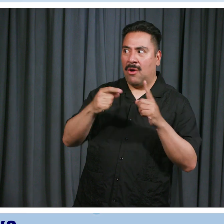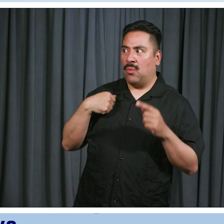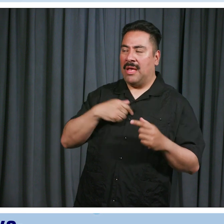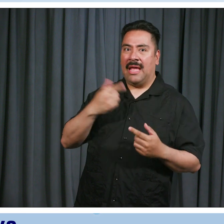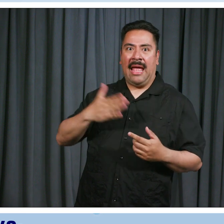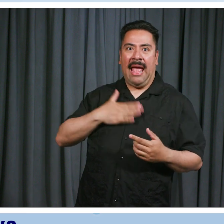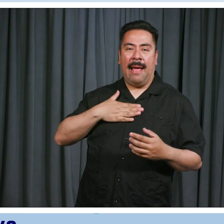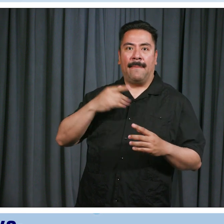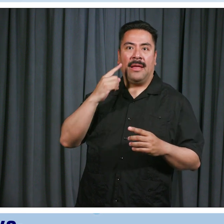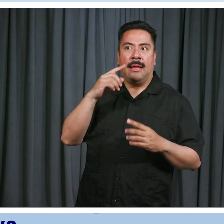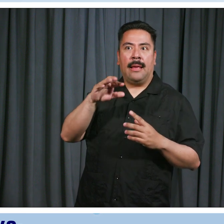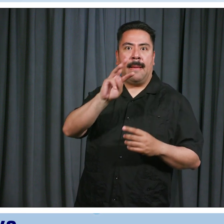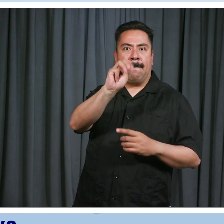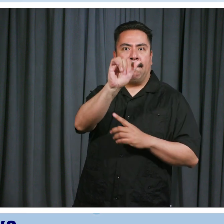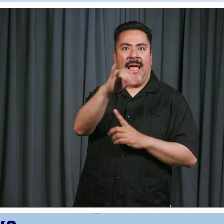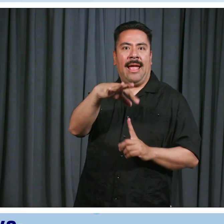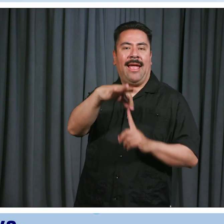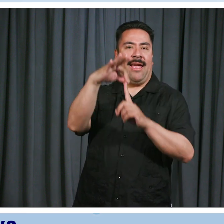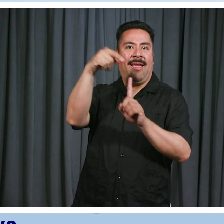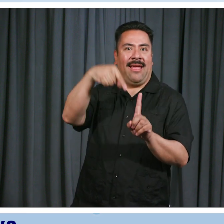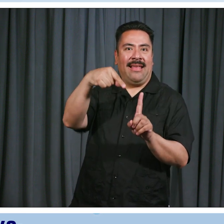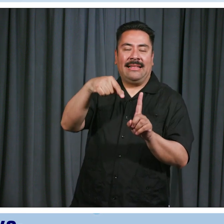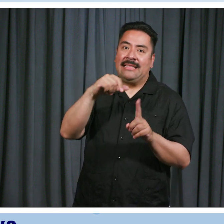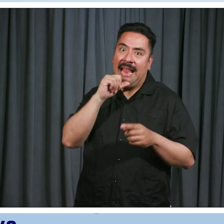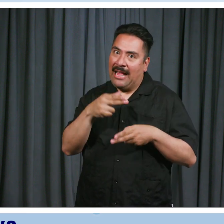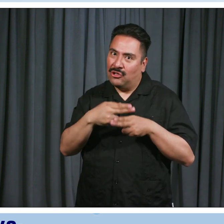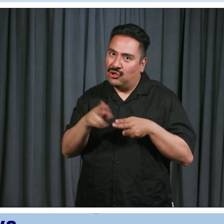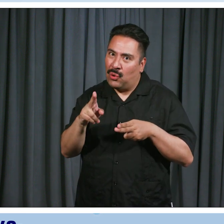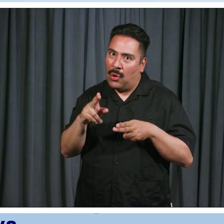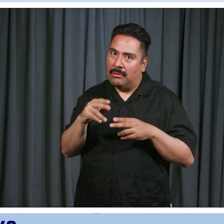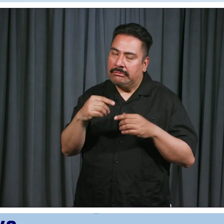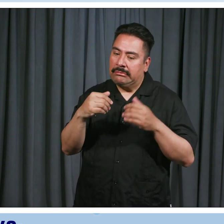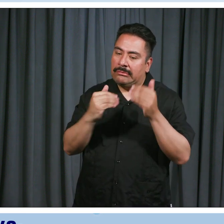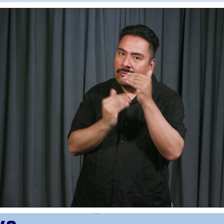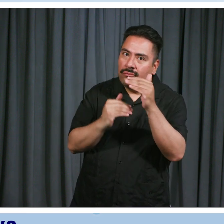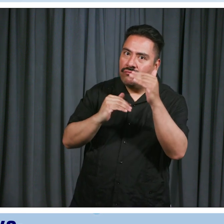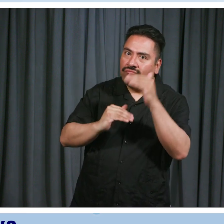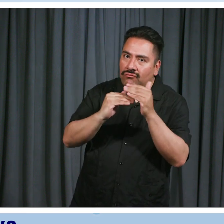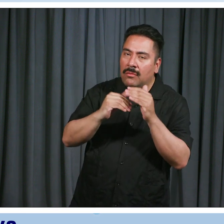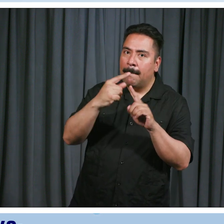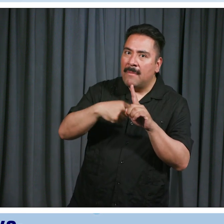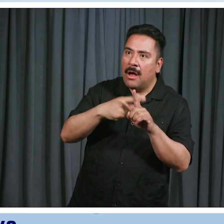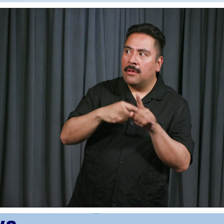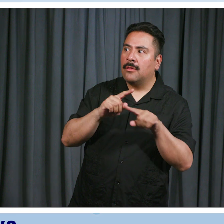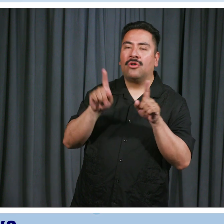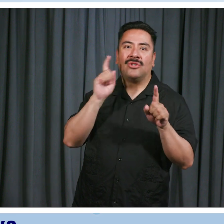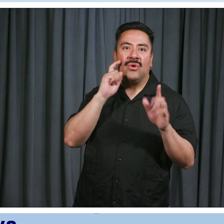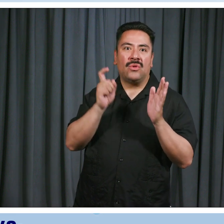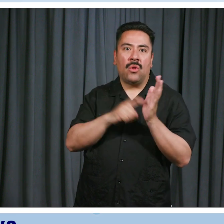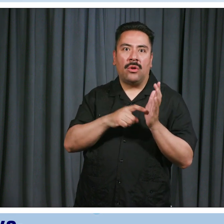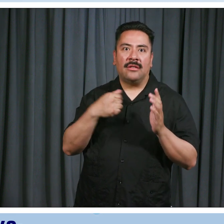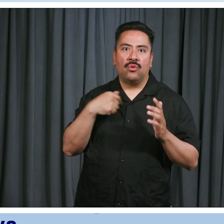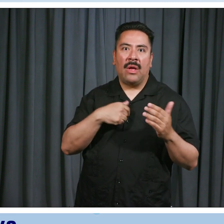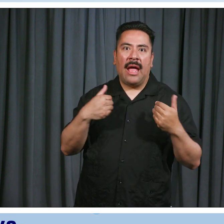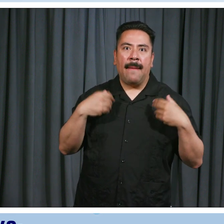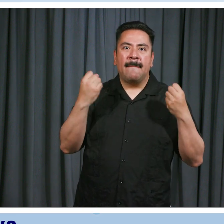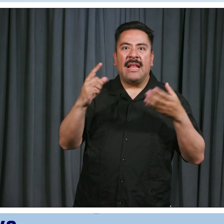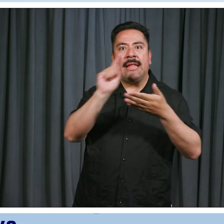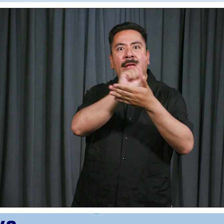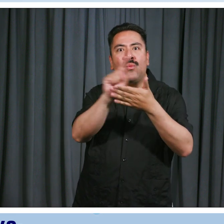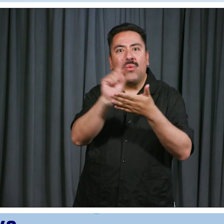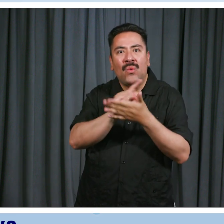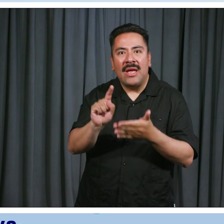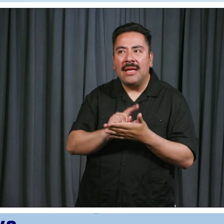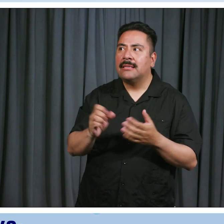which is not the shortest month of the year, certainly. Mm-hmm. And it's fun because what we've also noticed is that there are so many like weeks and days